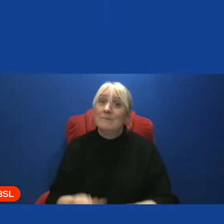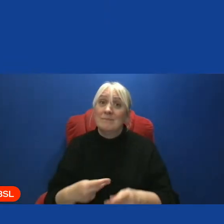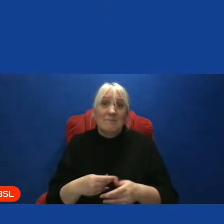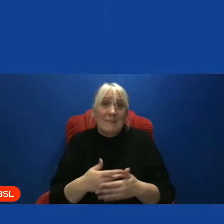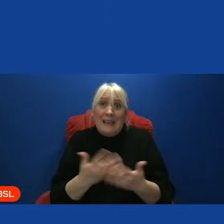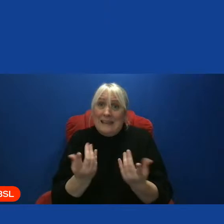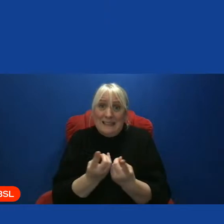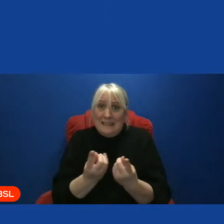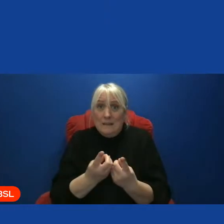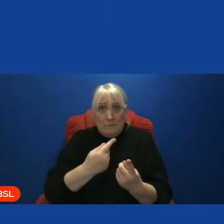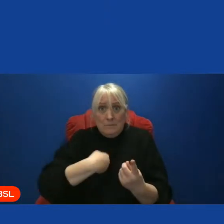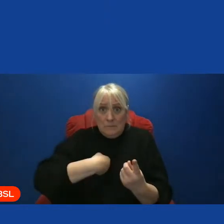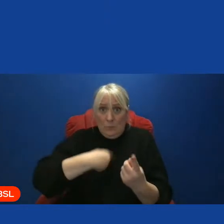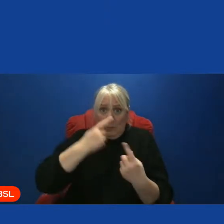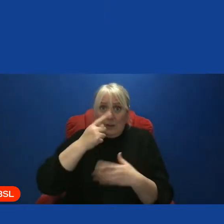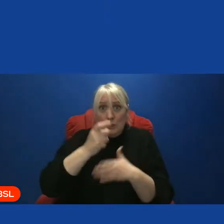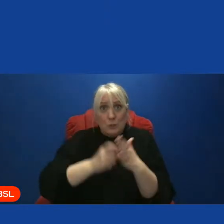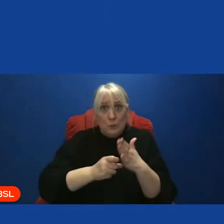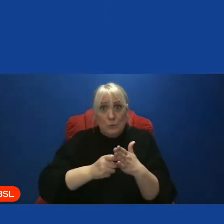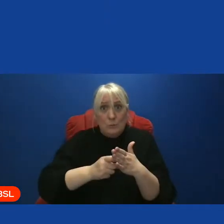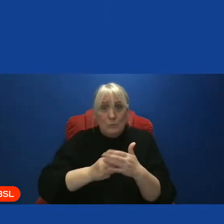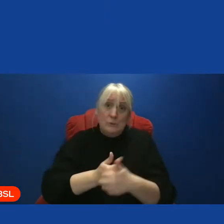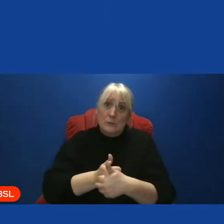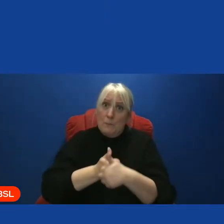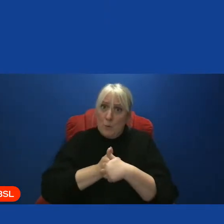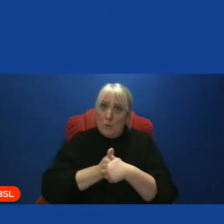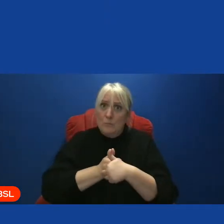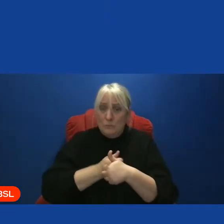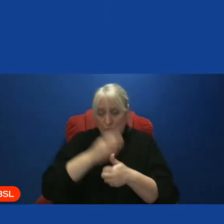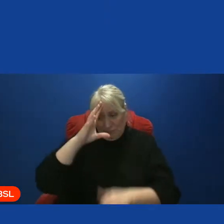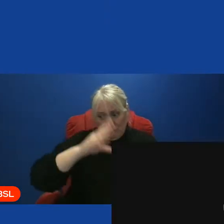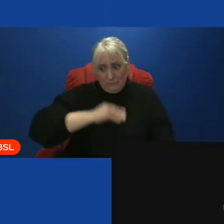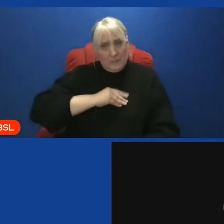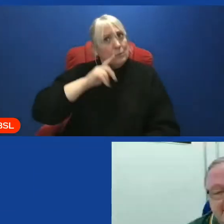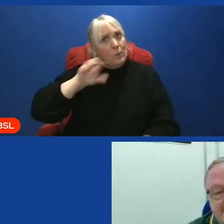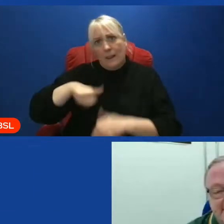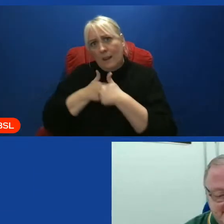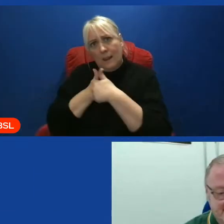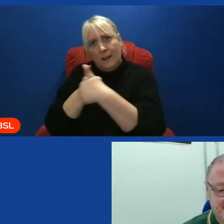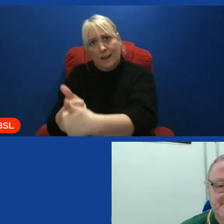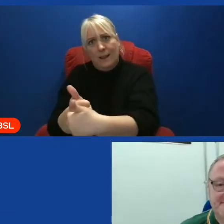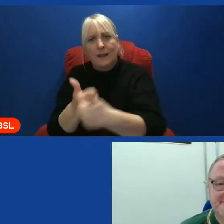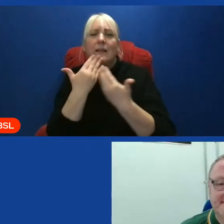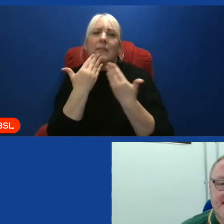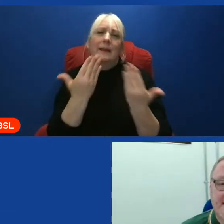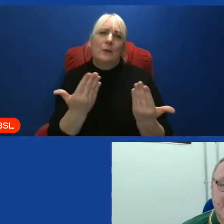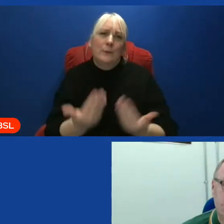the BFAWU, you only have to shout, Martin, and we'll be right there by your side. Thank you.